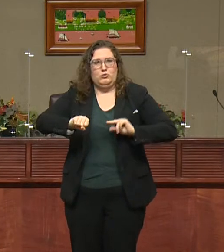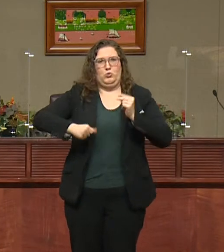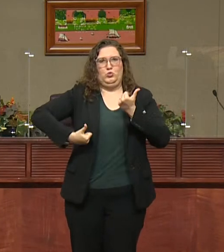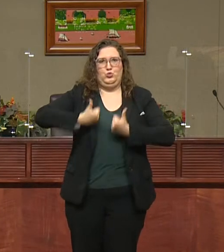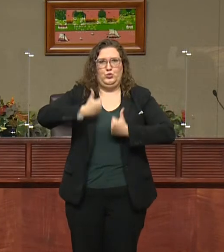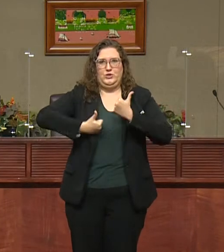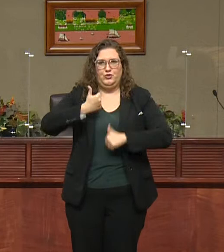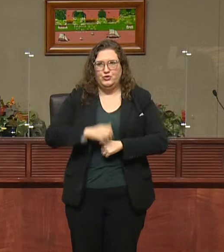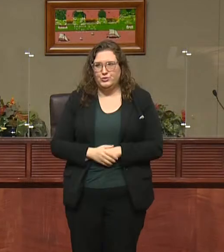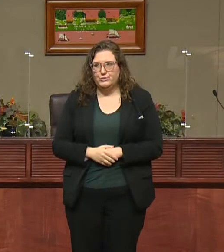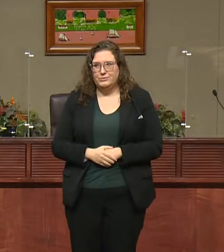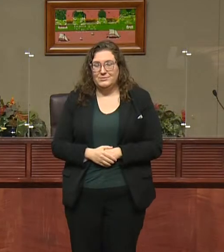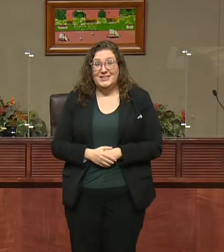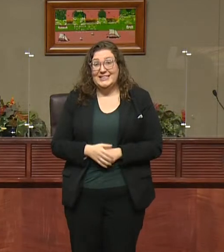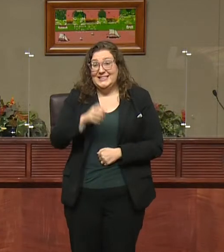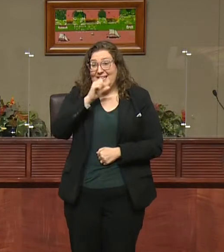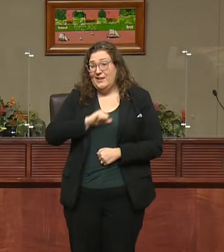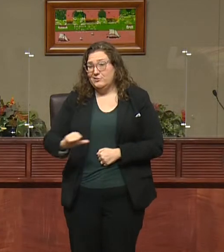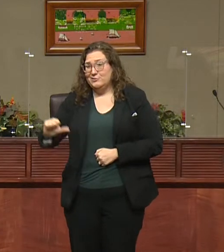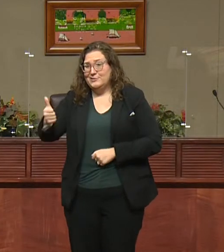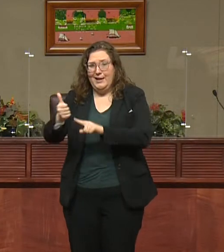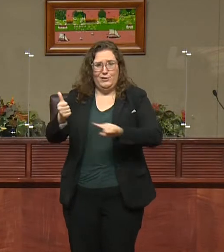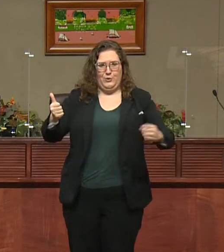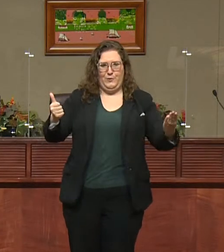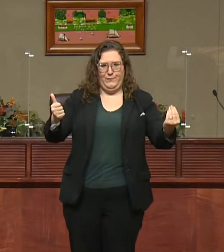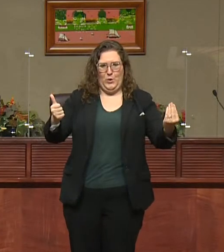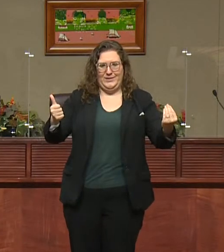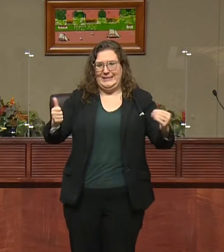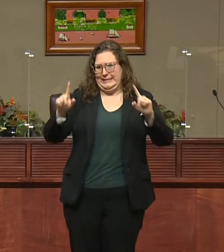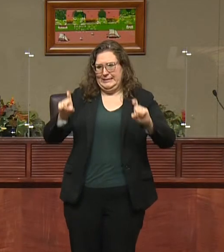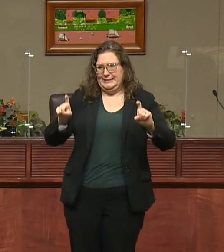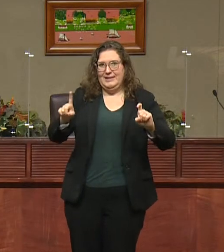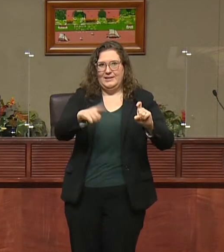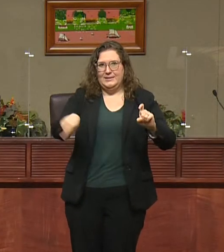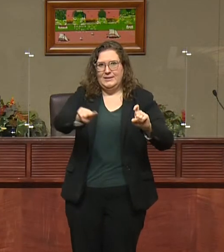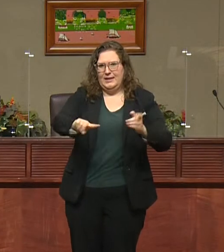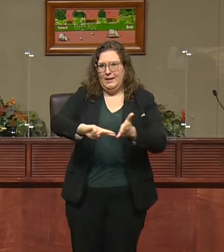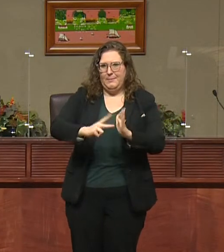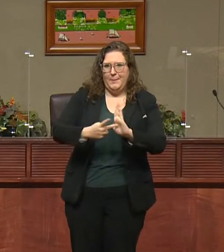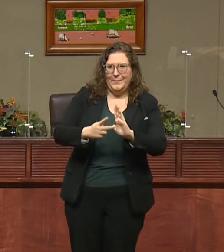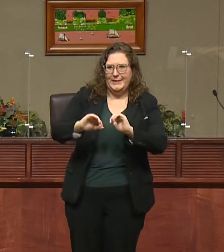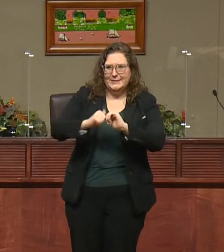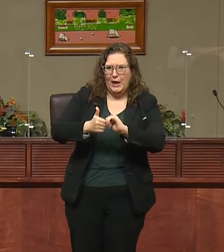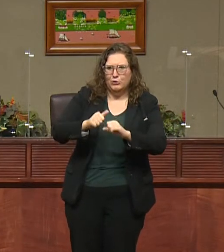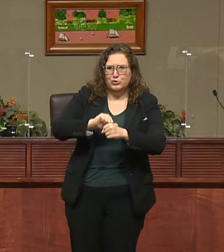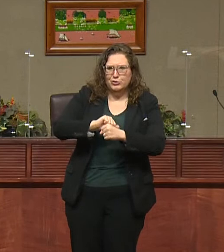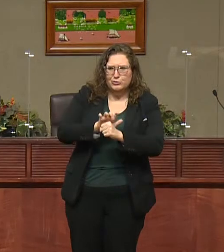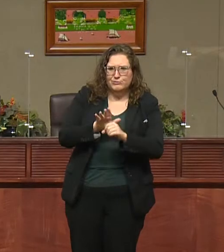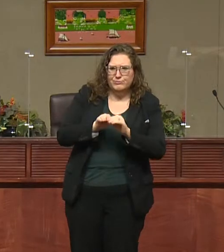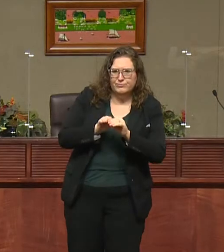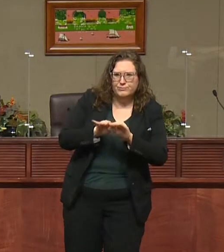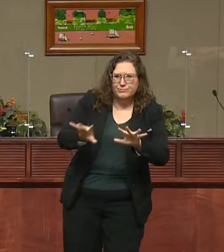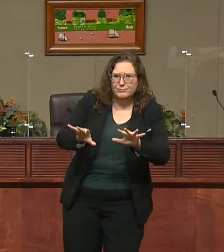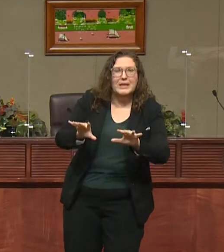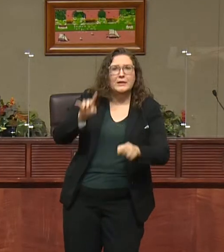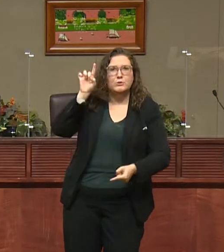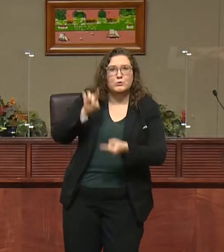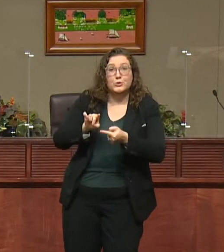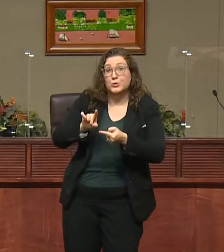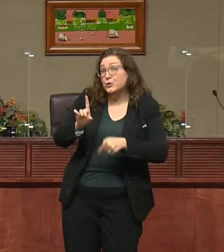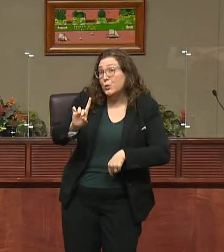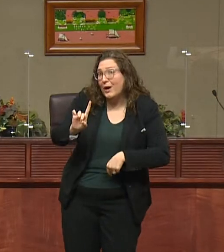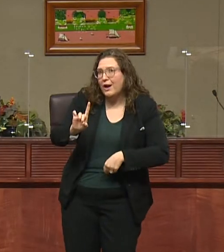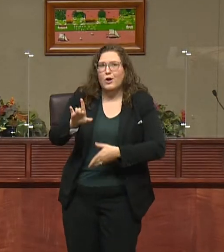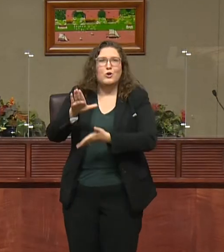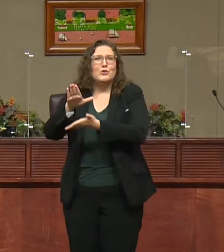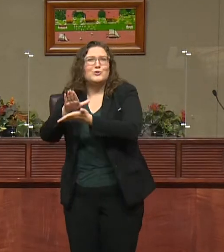Testing in this age group will help us apply the appropriate guidelines to assist lowering the transmission within group settings such as schools and daycares. And so